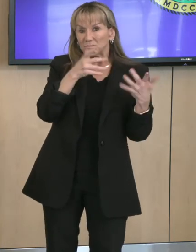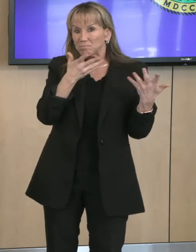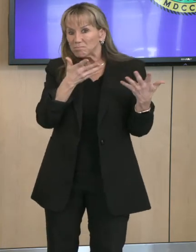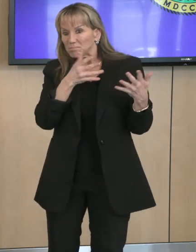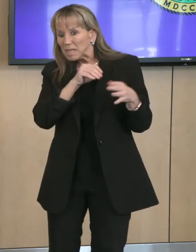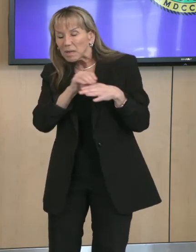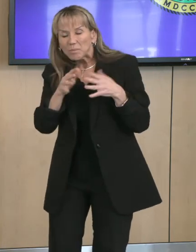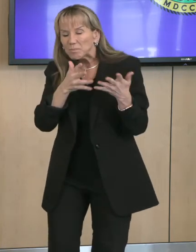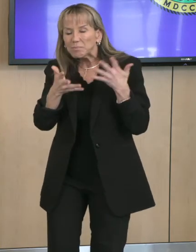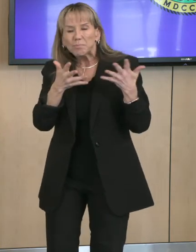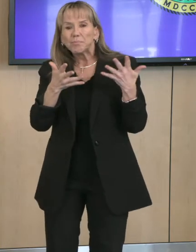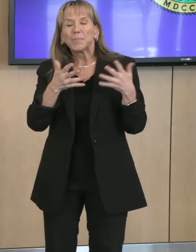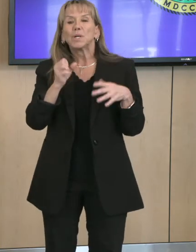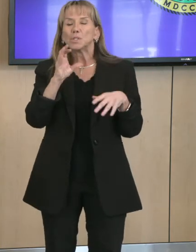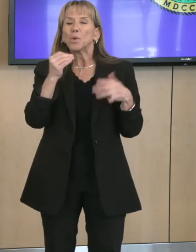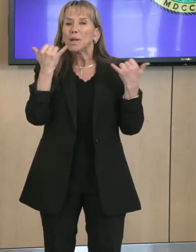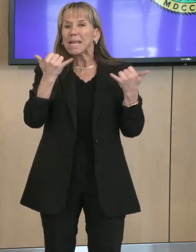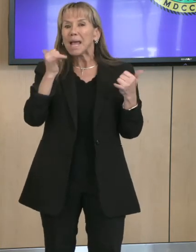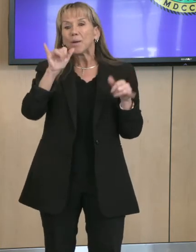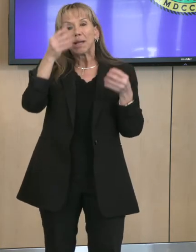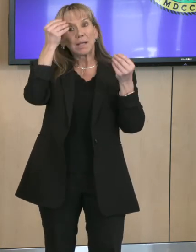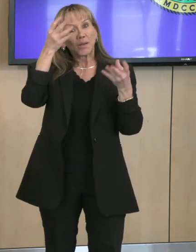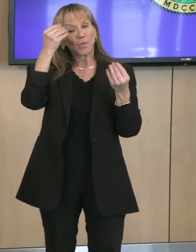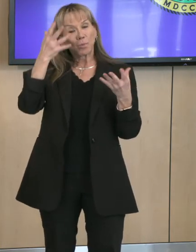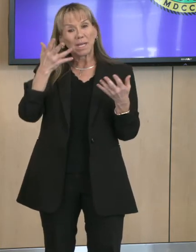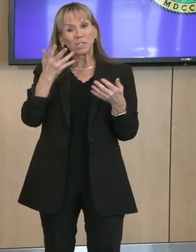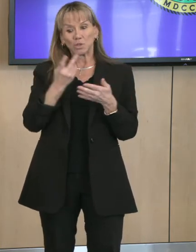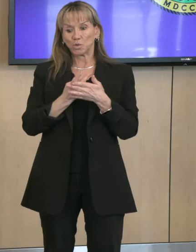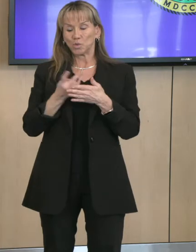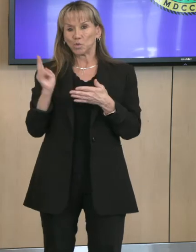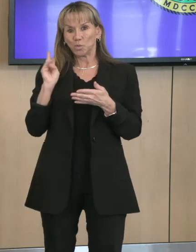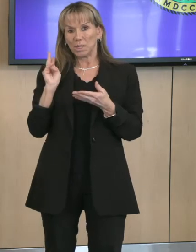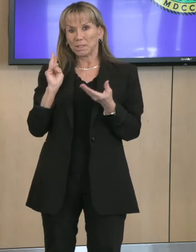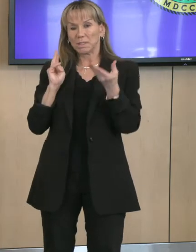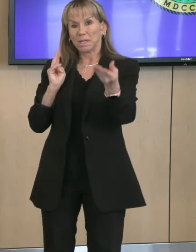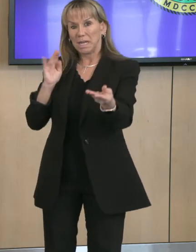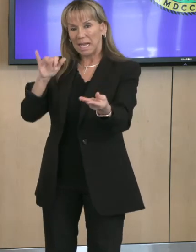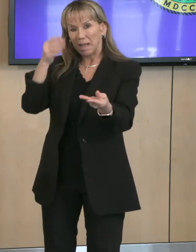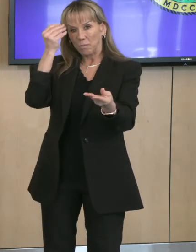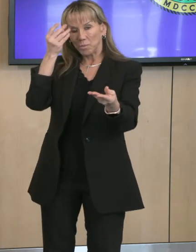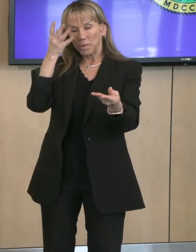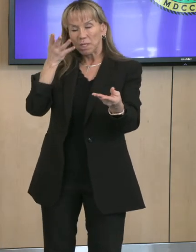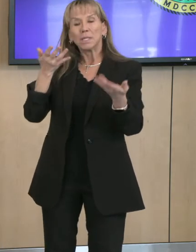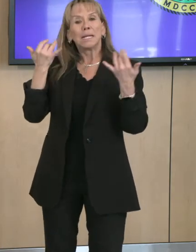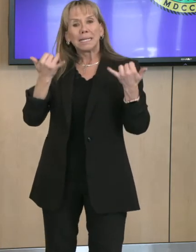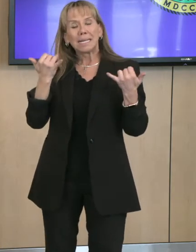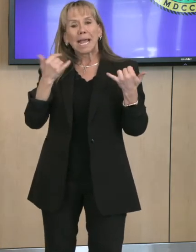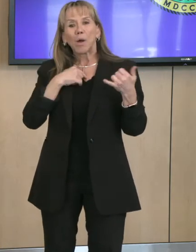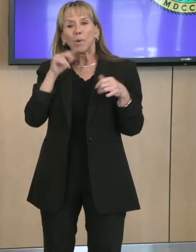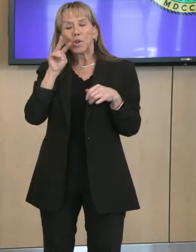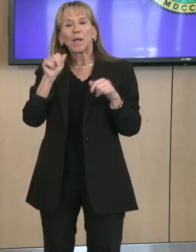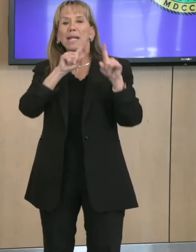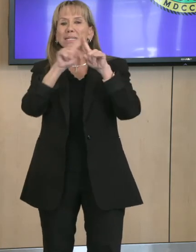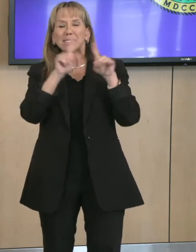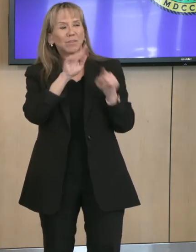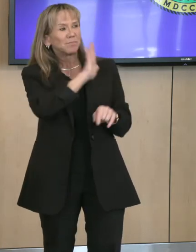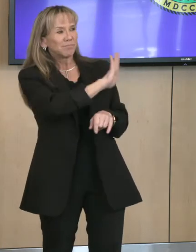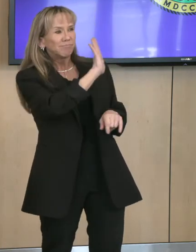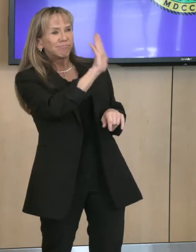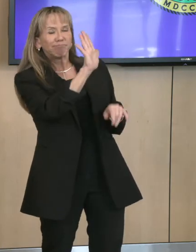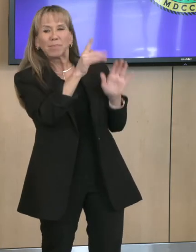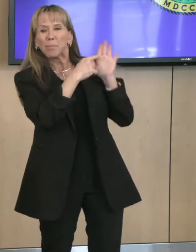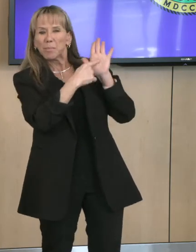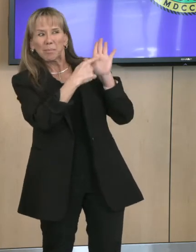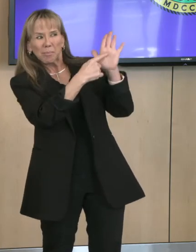right now, the information that was provided 2 weeks ago, we are looking at various models to see if that